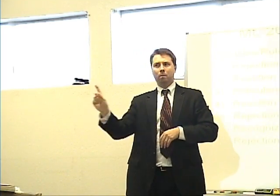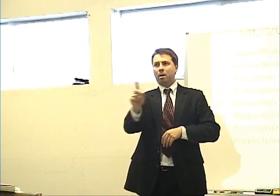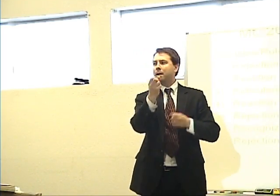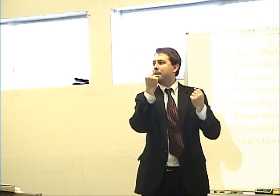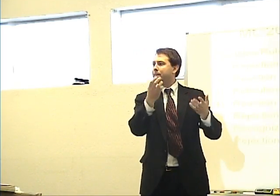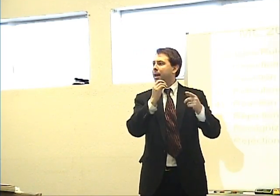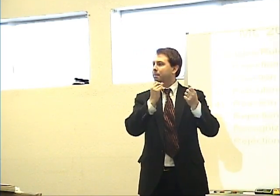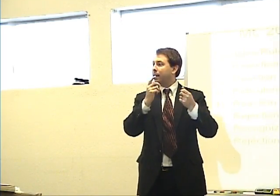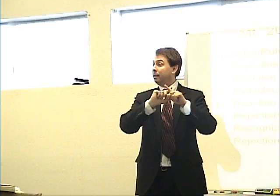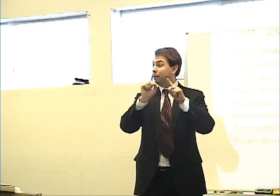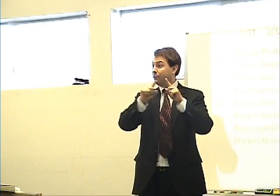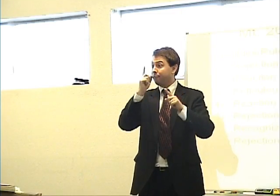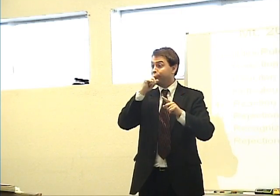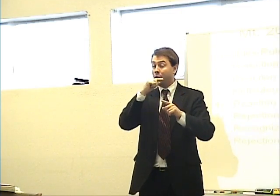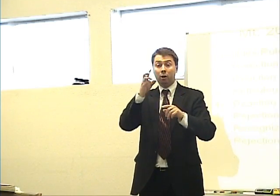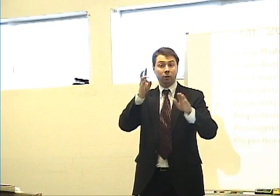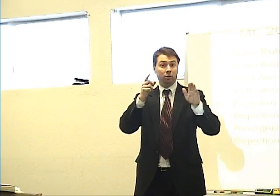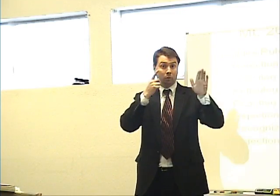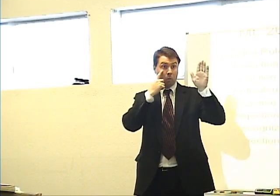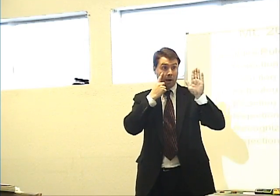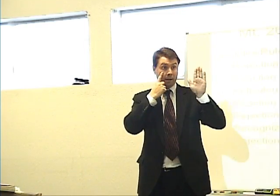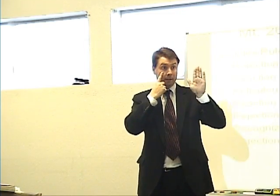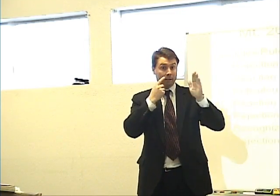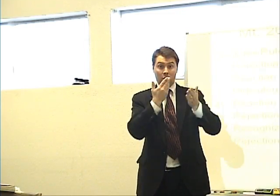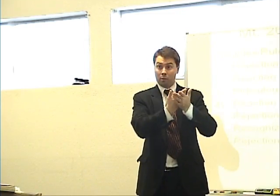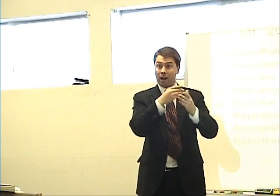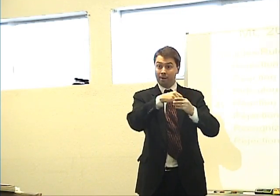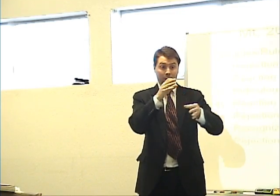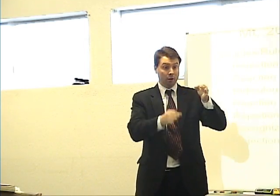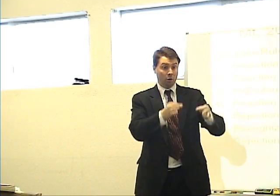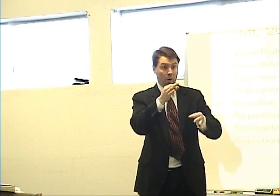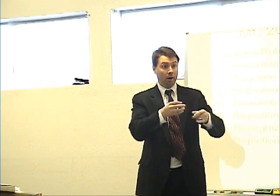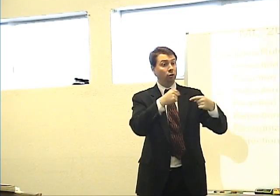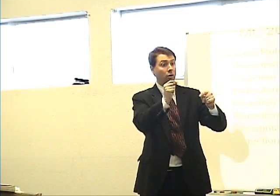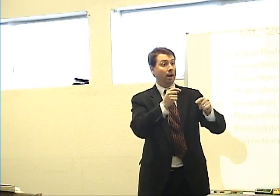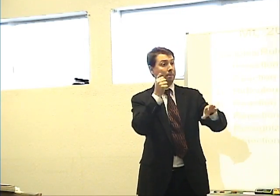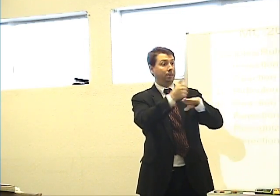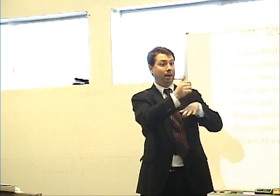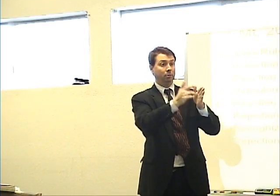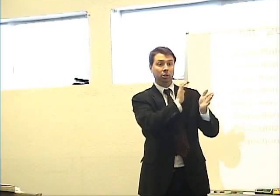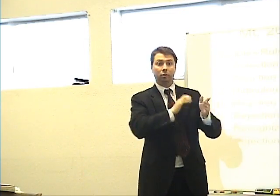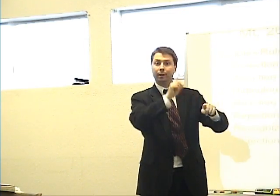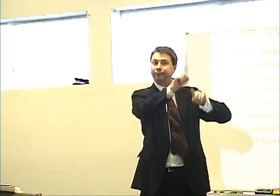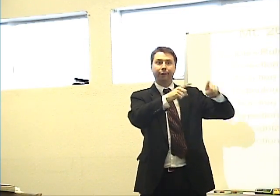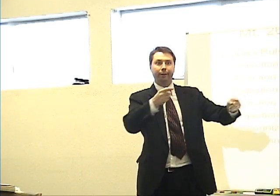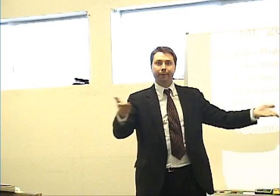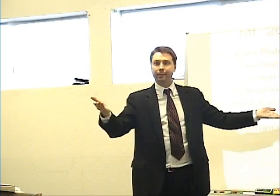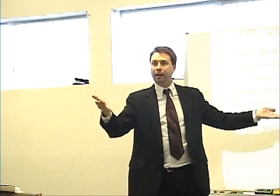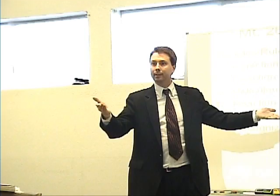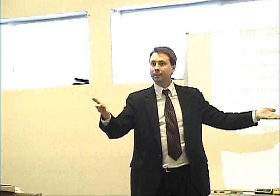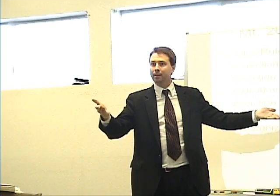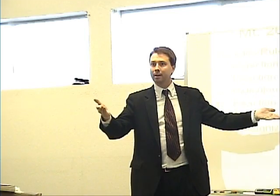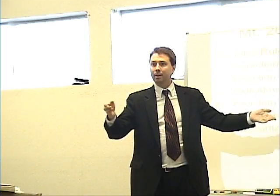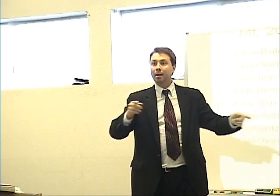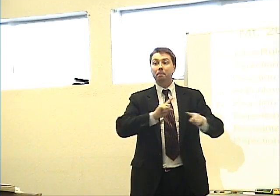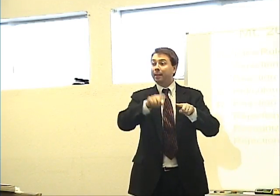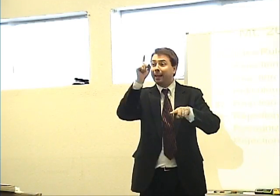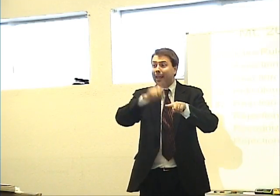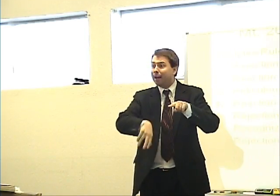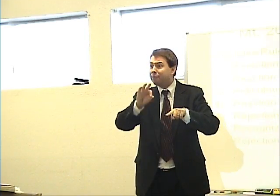one. Many, many different false witnesses arrive in the court and try to blame Jesus Christ for various things. But they can't find